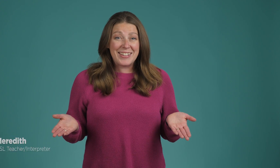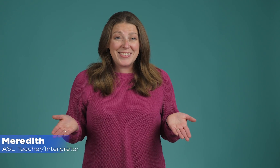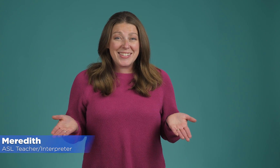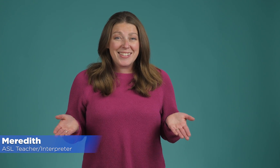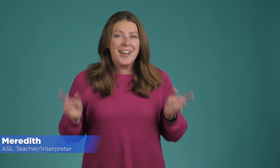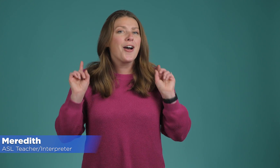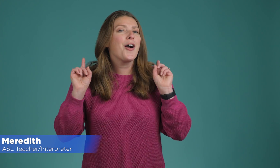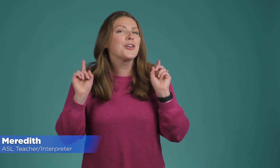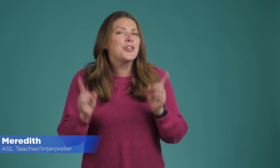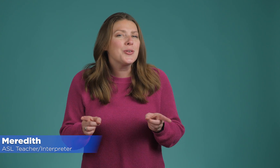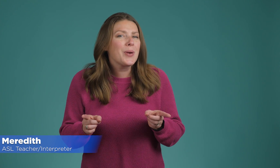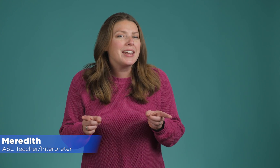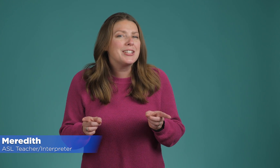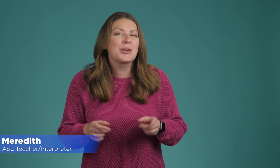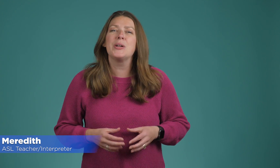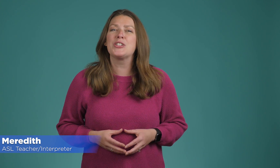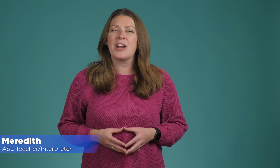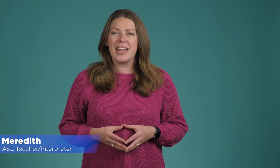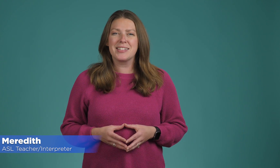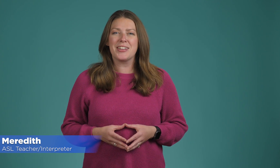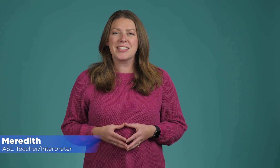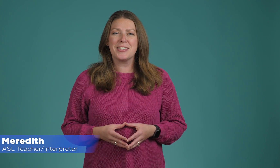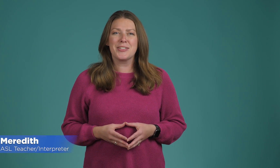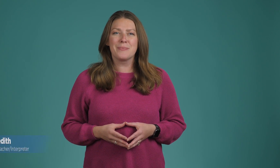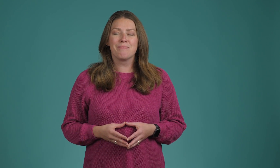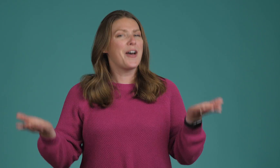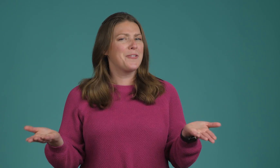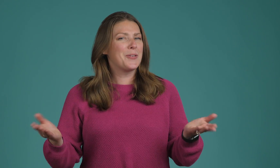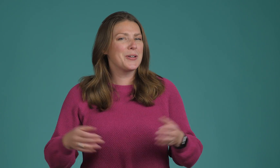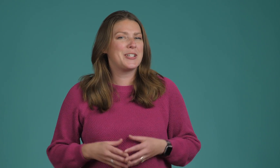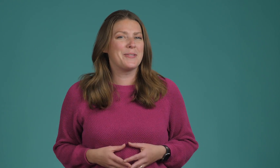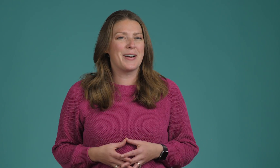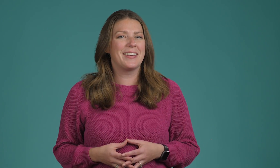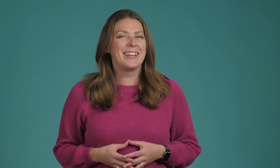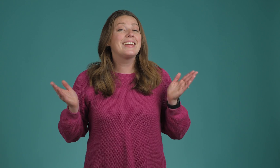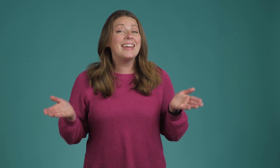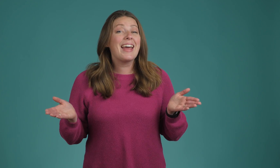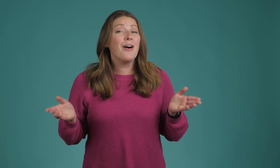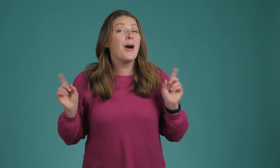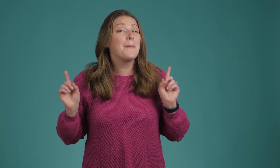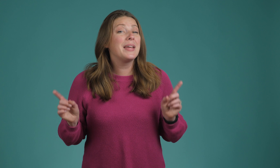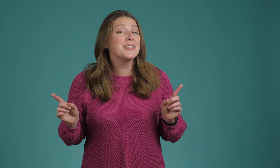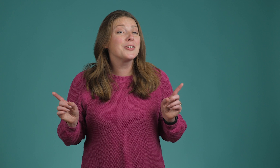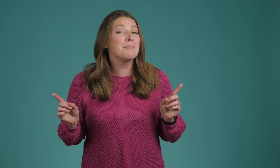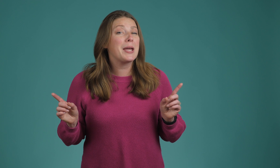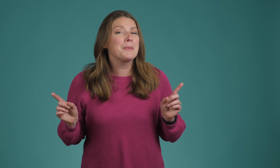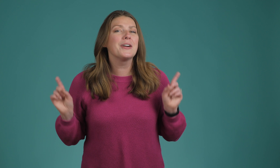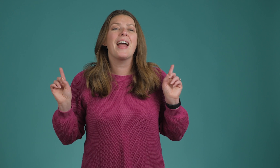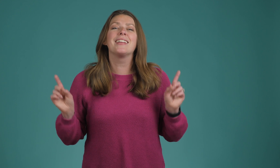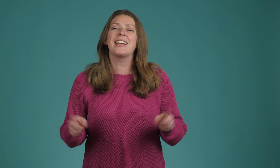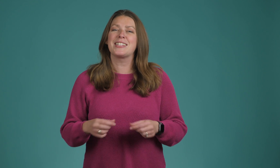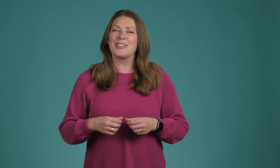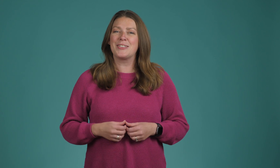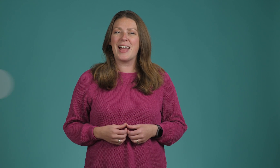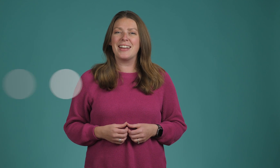signers! Are you ready to quiz your ASL skills? Of course you are! Get out a pencil and paper and let's learn how to